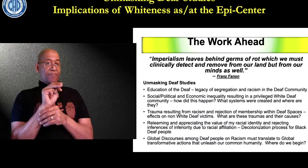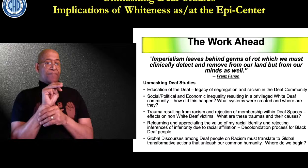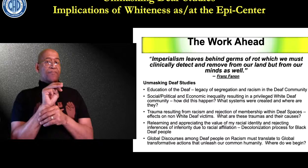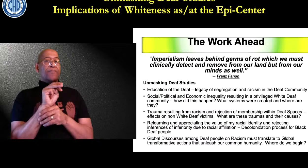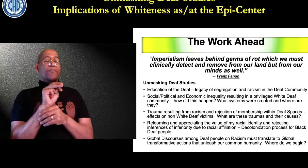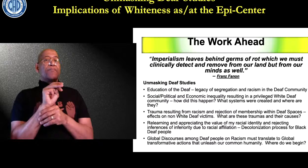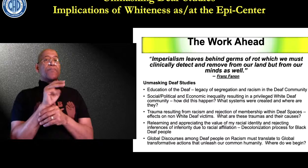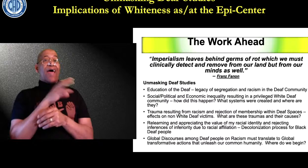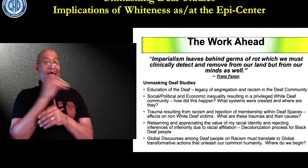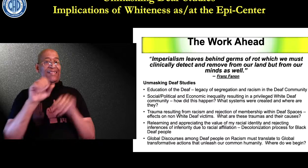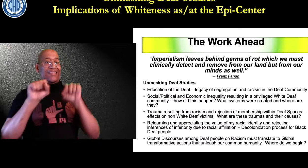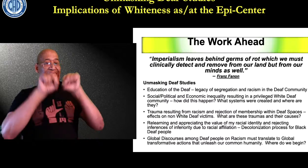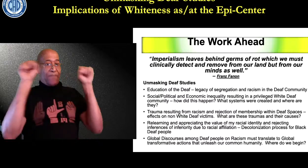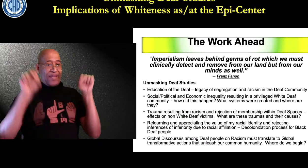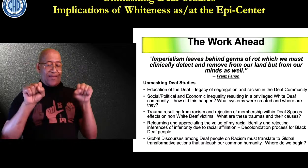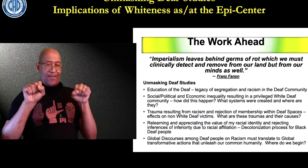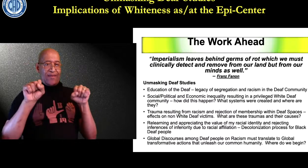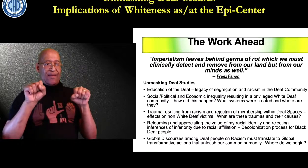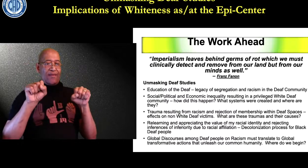the racism out